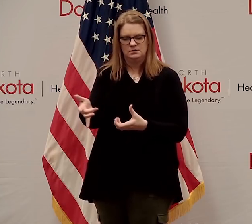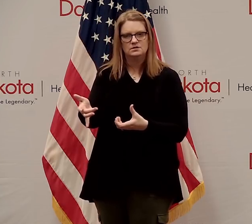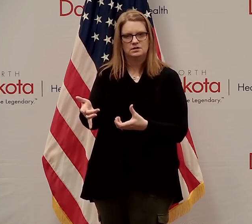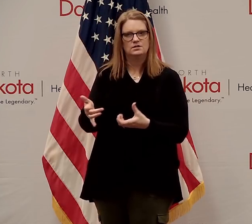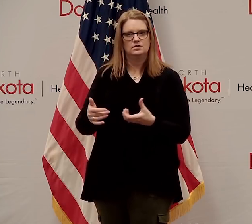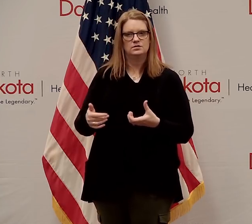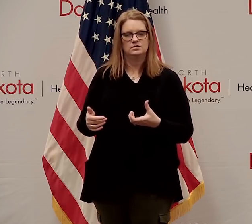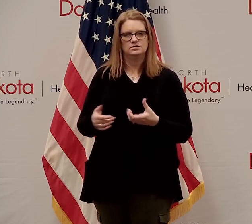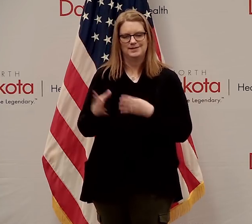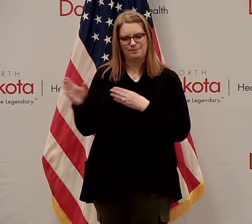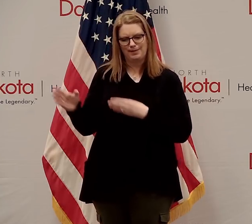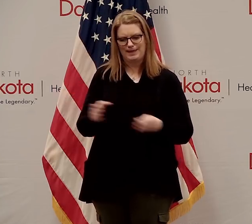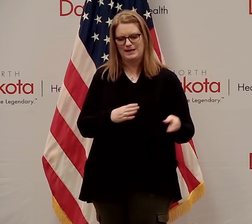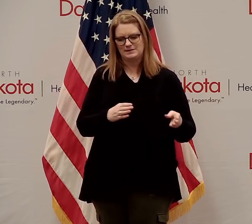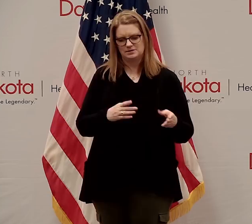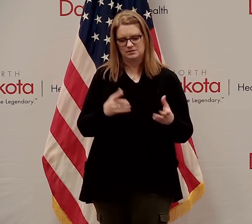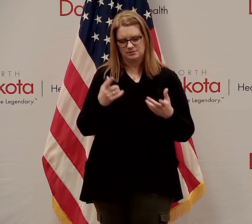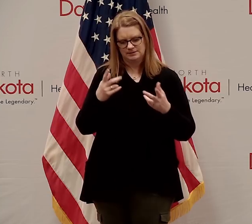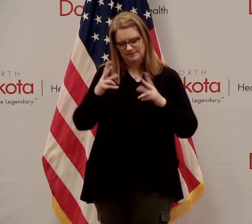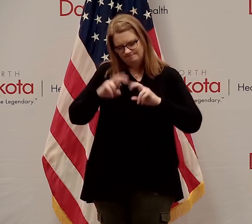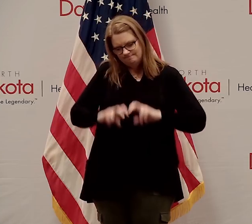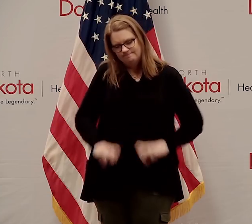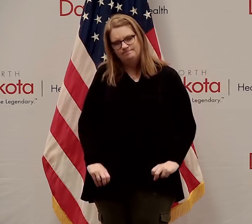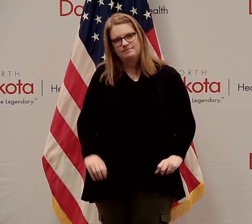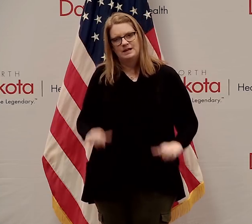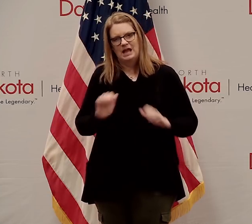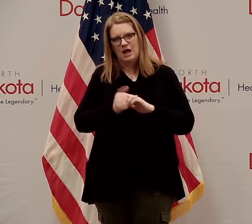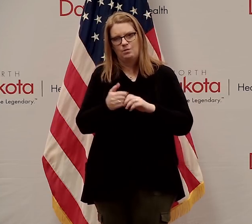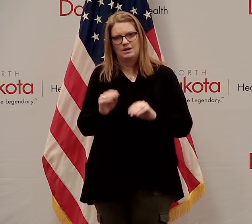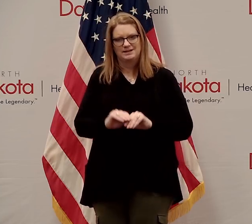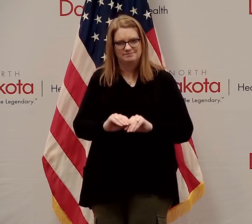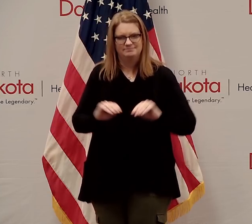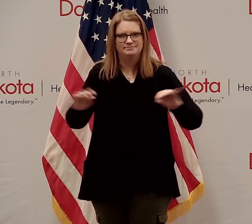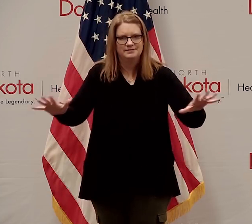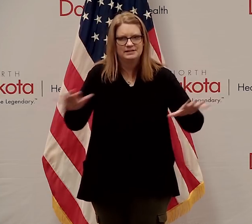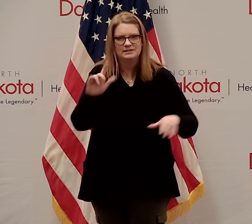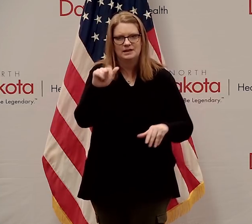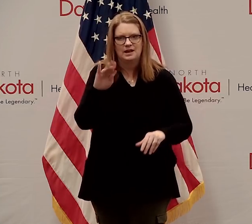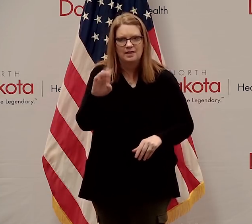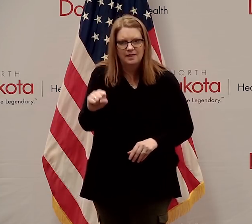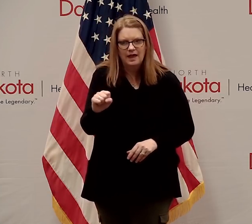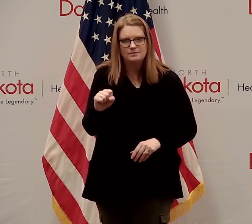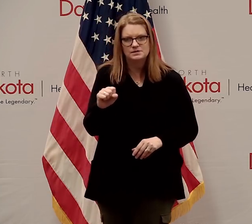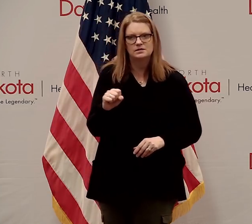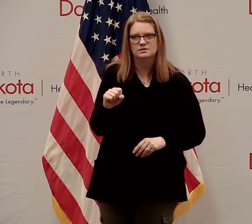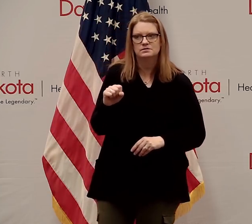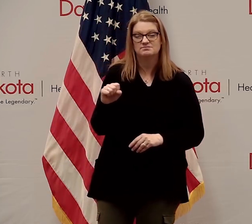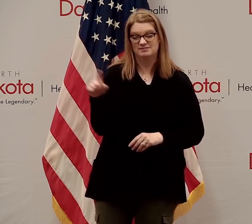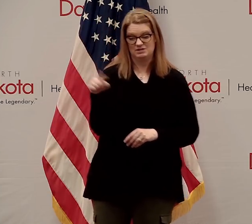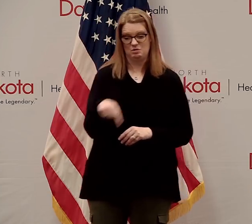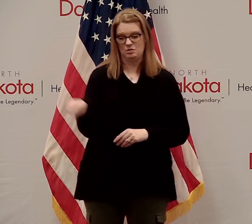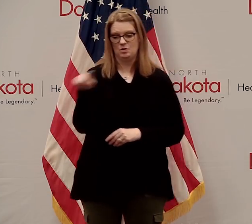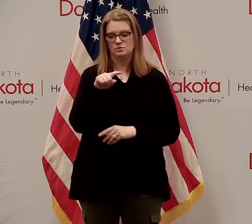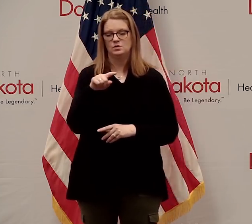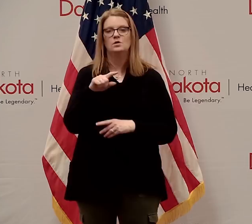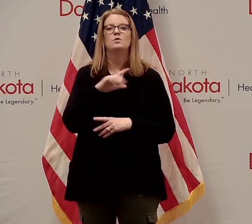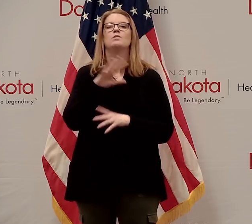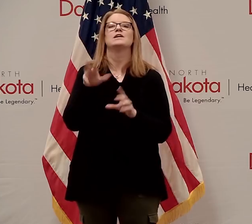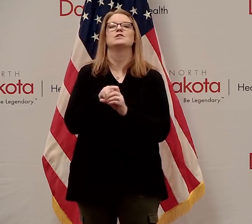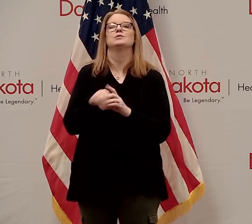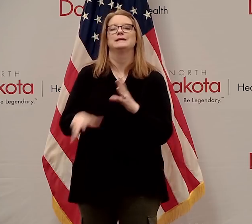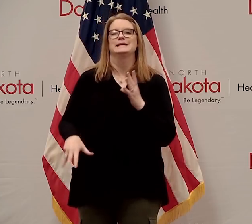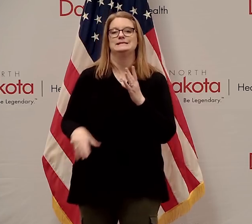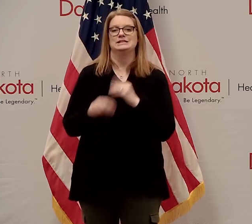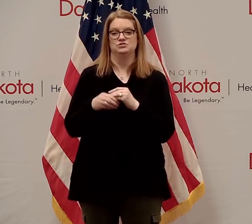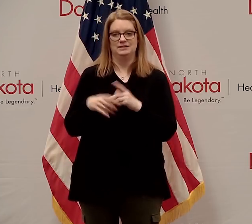and being rolled out today about how we're going to get those out to labs across the state, and those will add a little additional capacity that it can occur